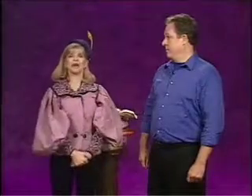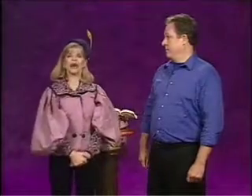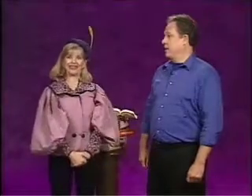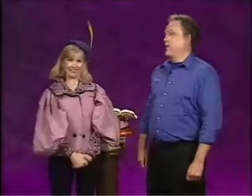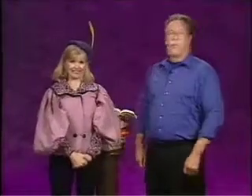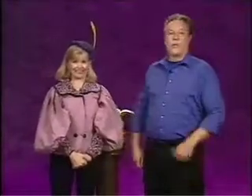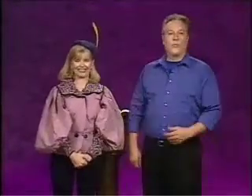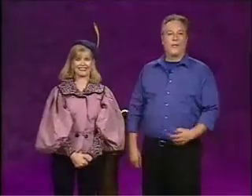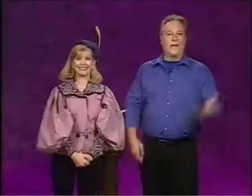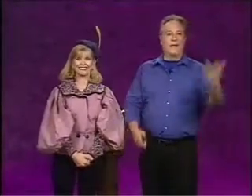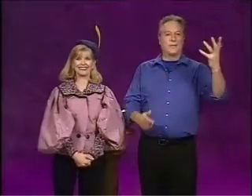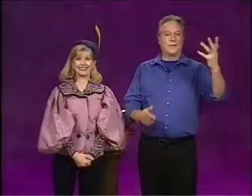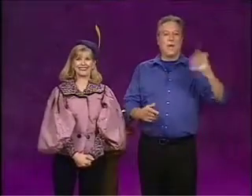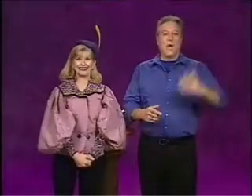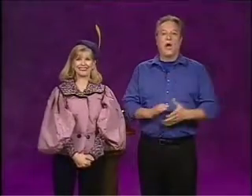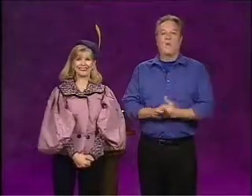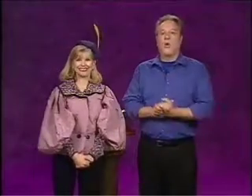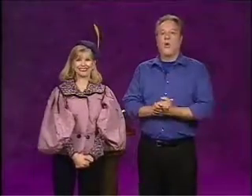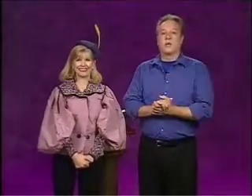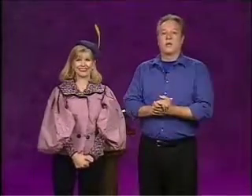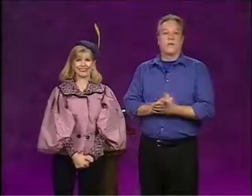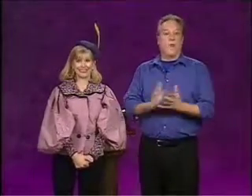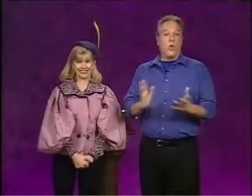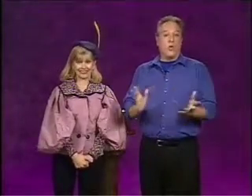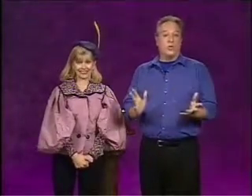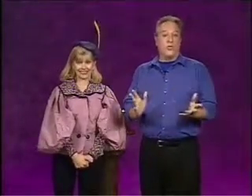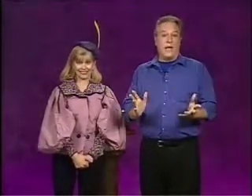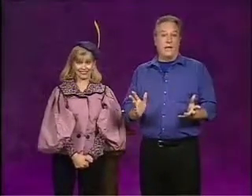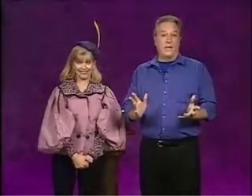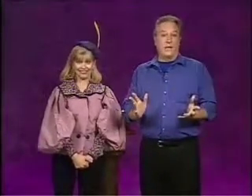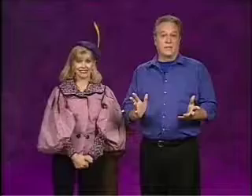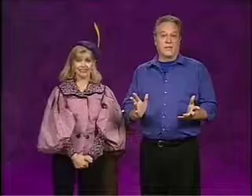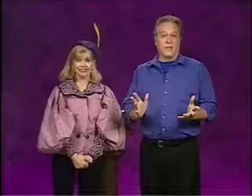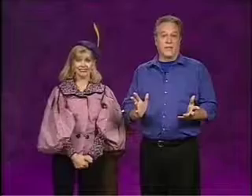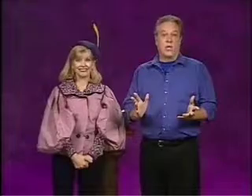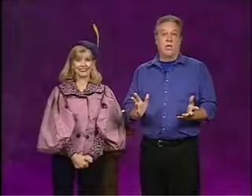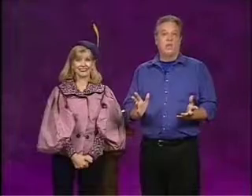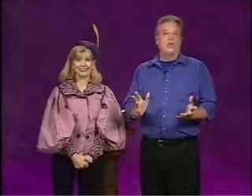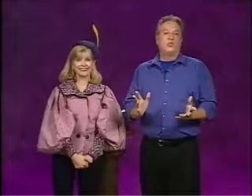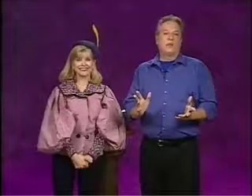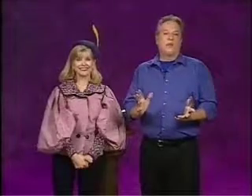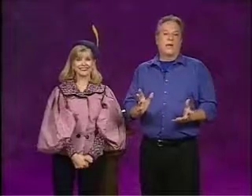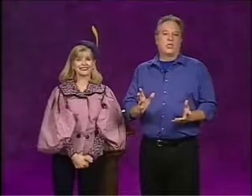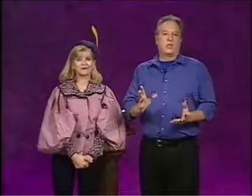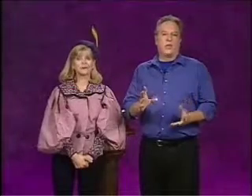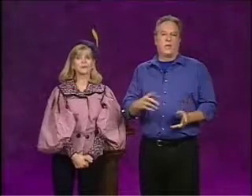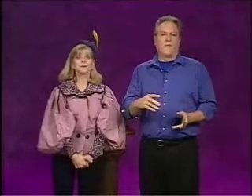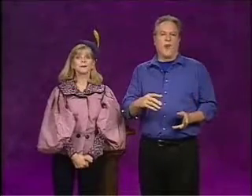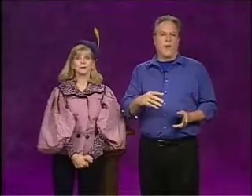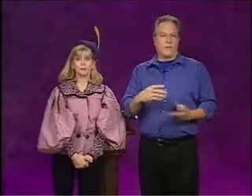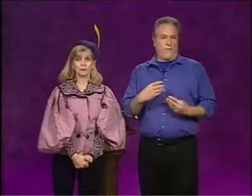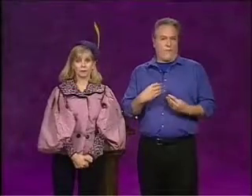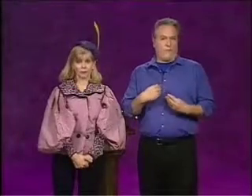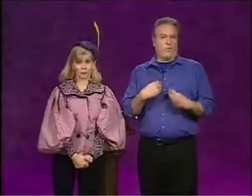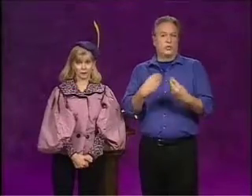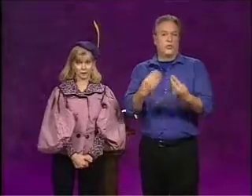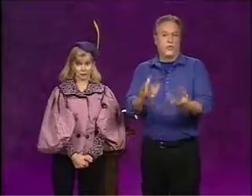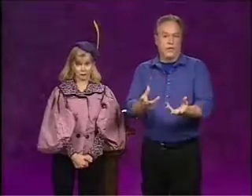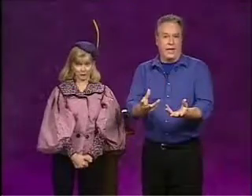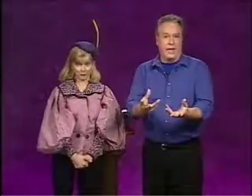right. Right. Of course, if only Jane is in the scene, you just sign directly forward from you to Jane